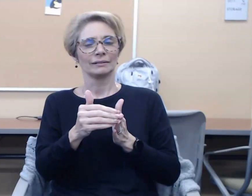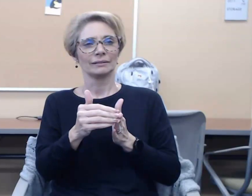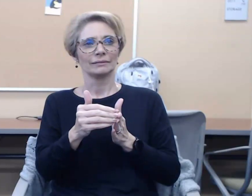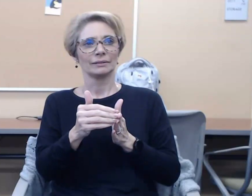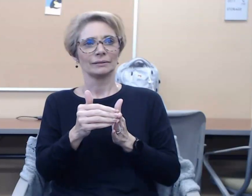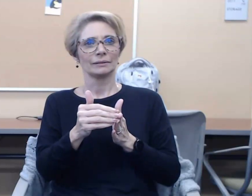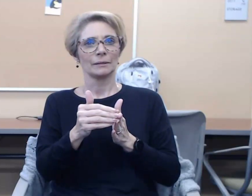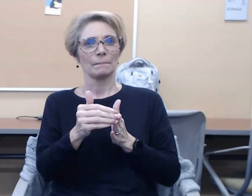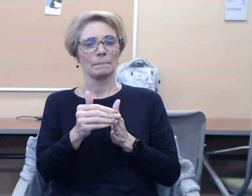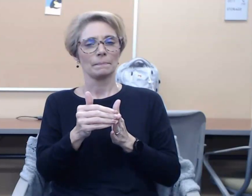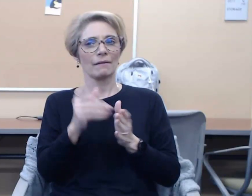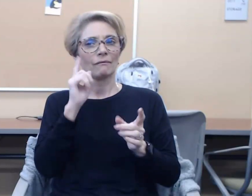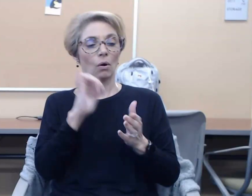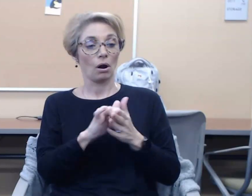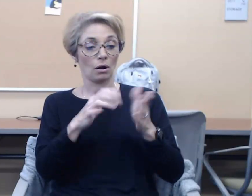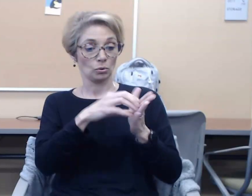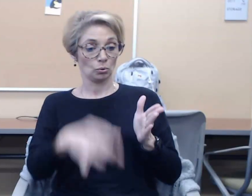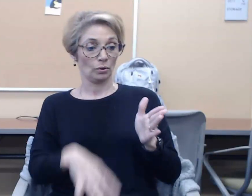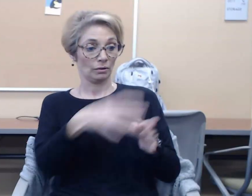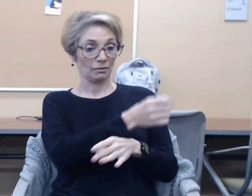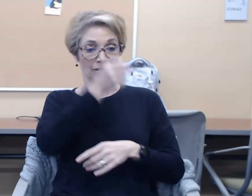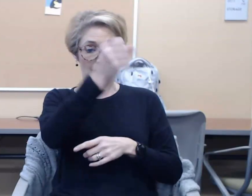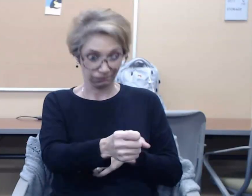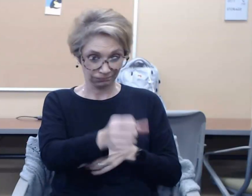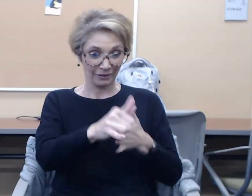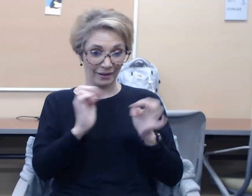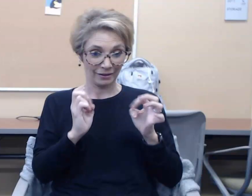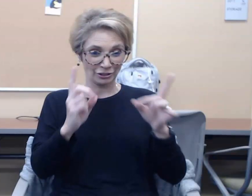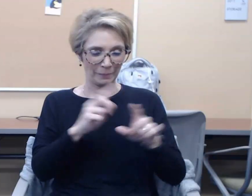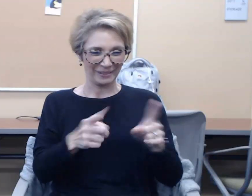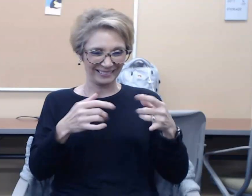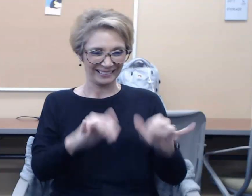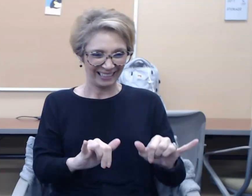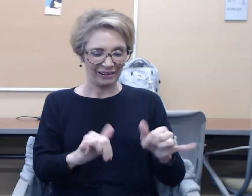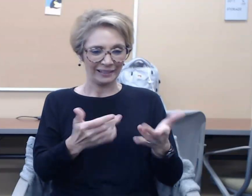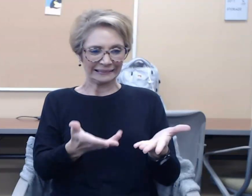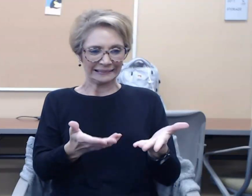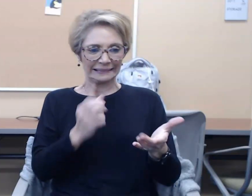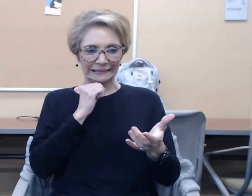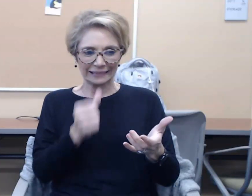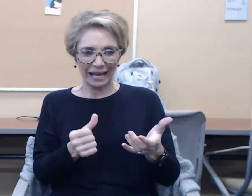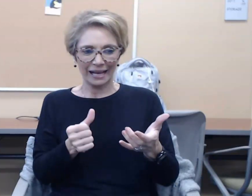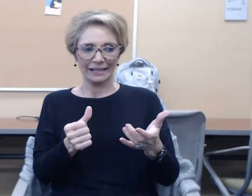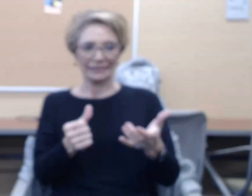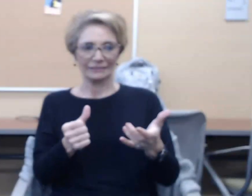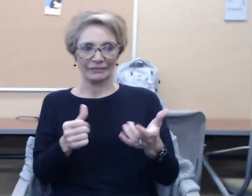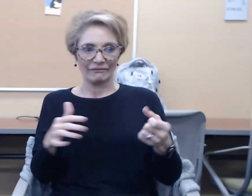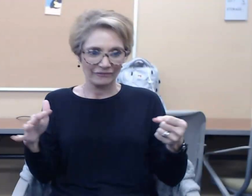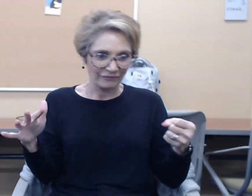or to where a student is placed in education, and there's still a failure to consider full integration into that